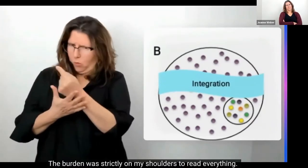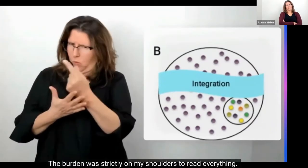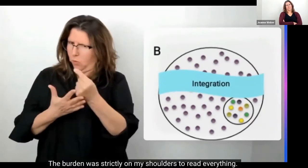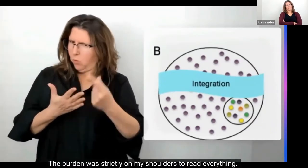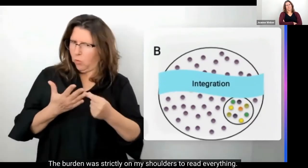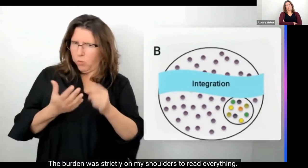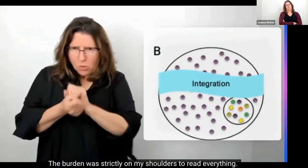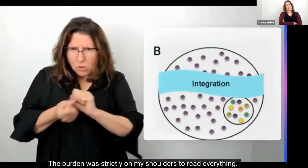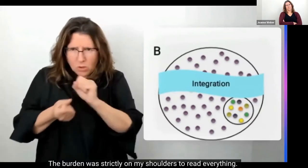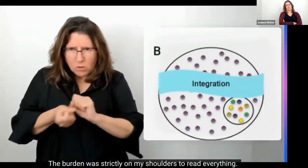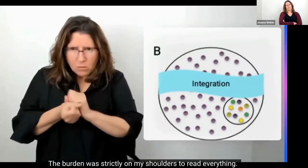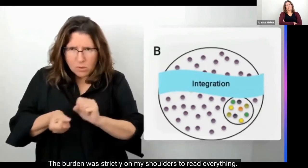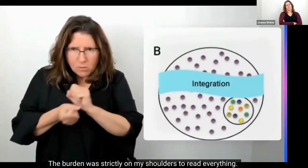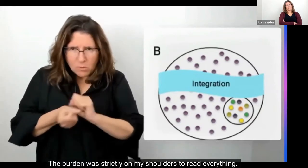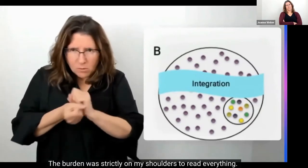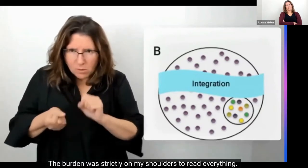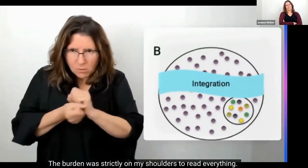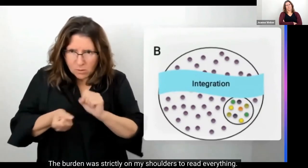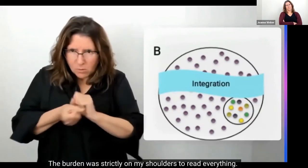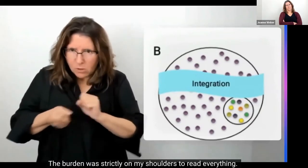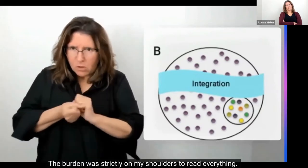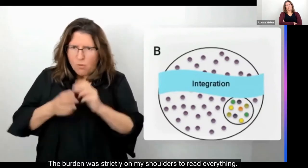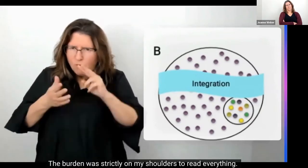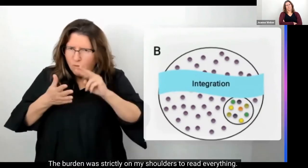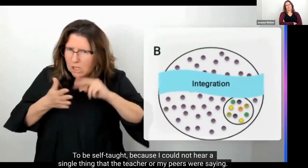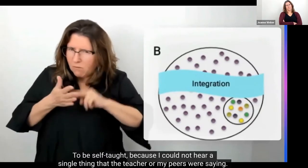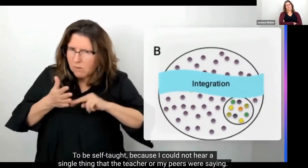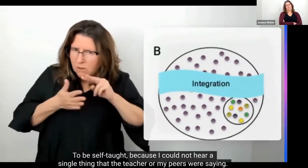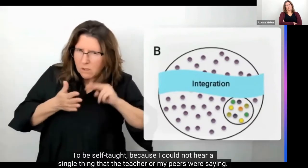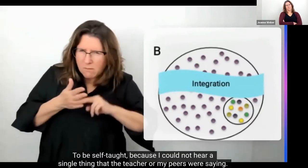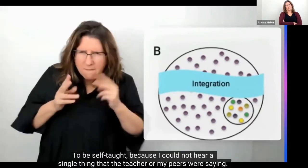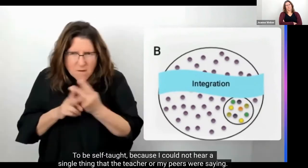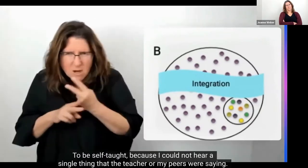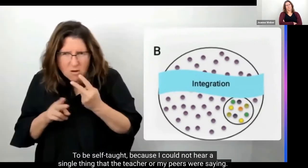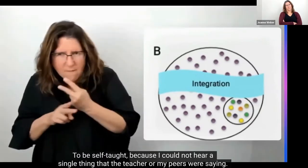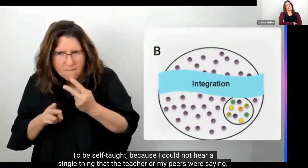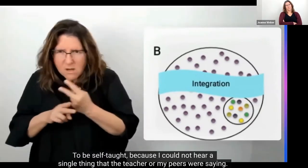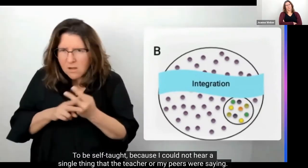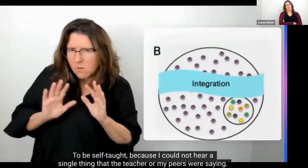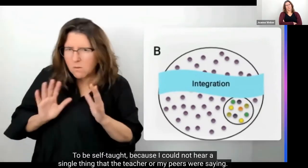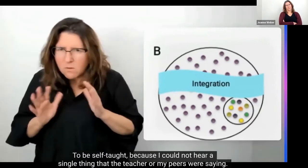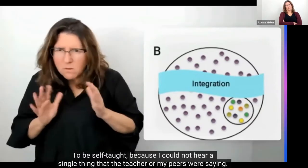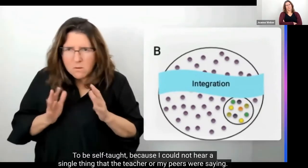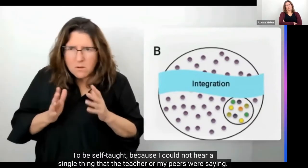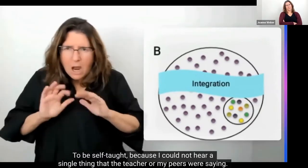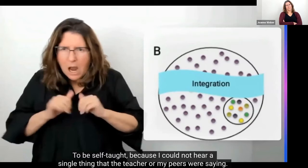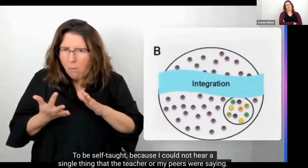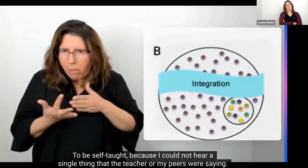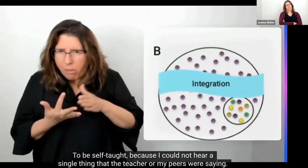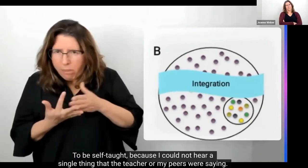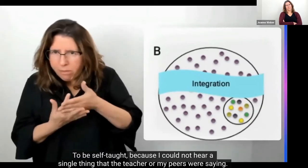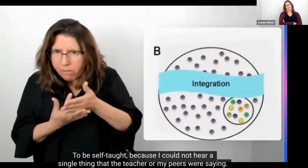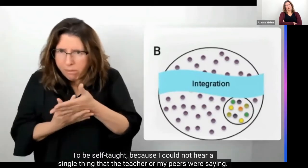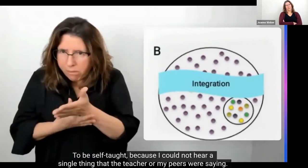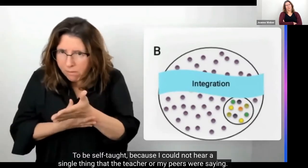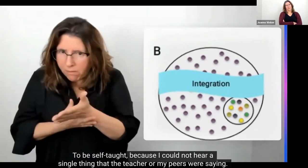The burden was strictly on my shoulders to read everything, to be self-taught, because I could not